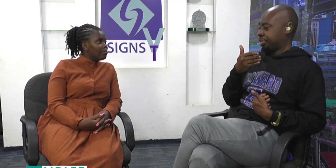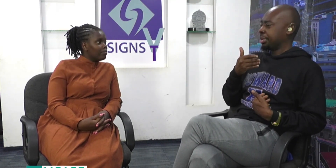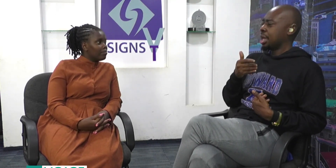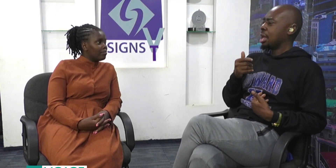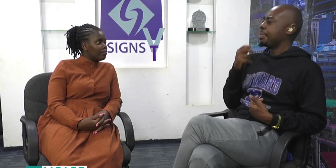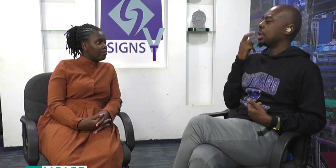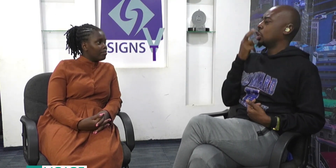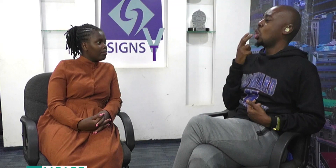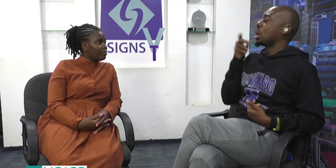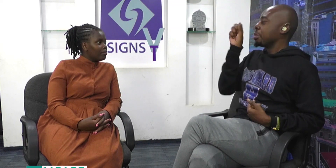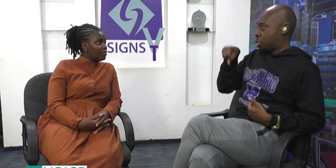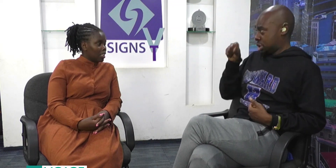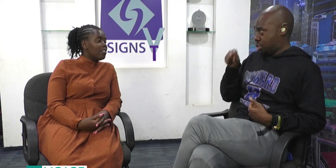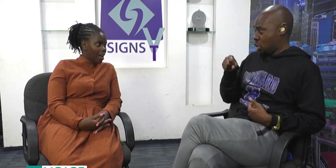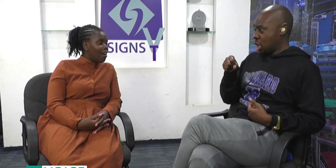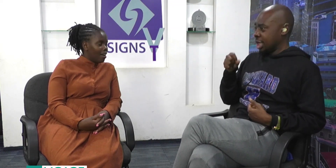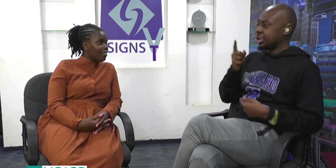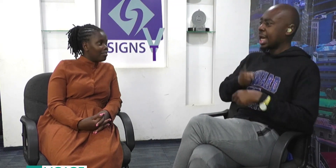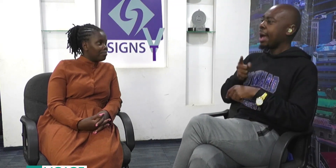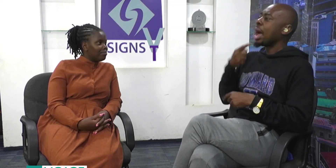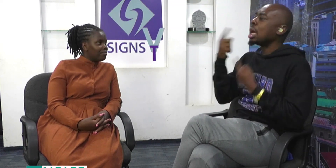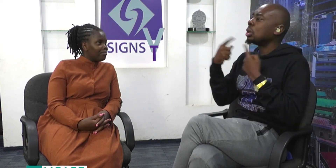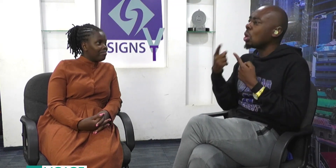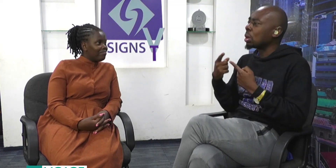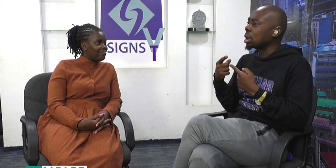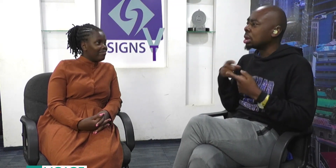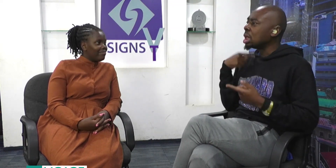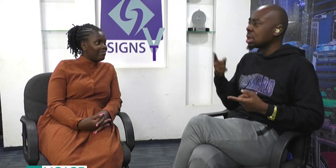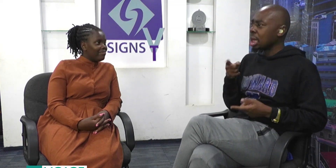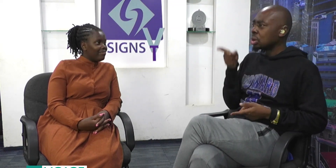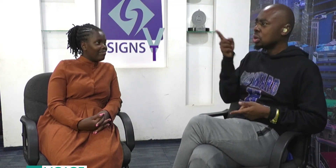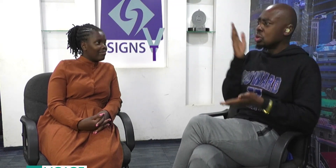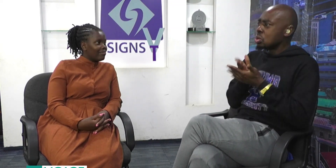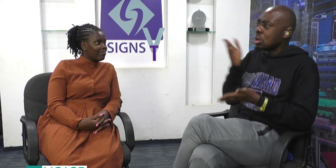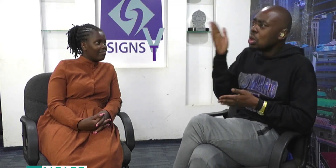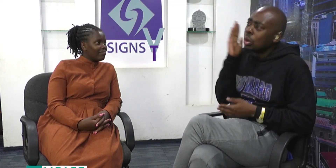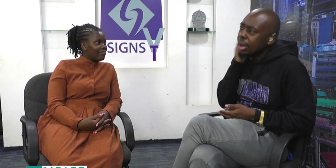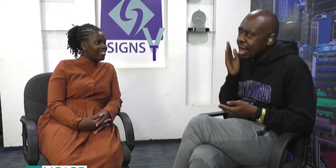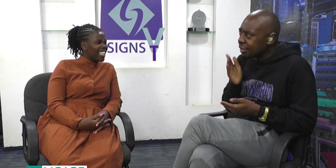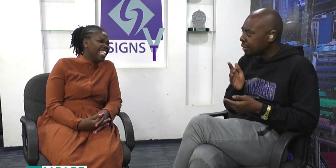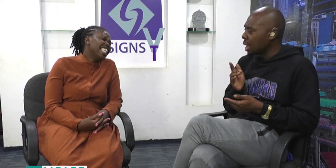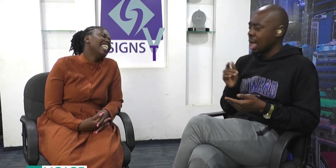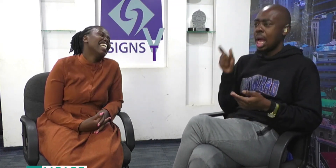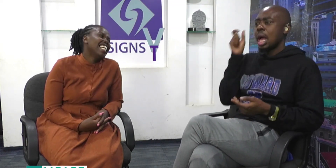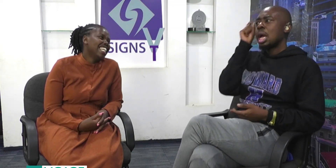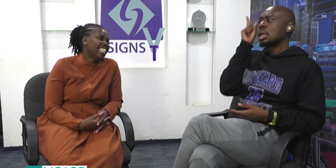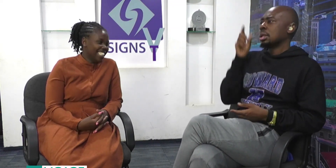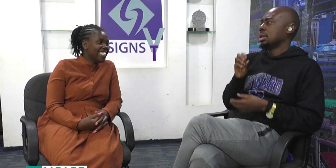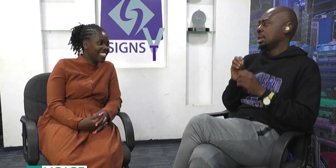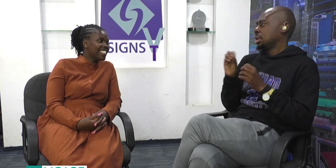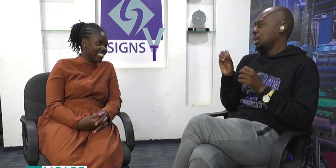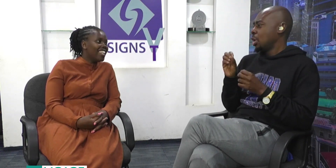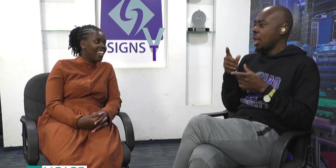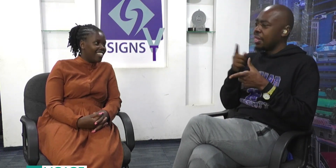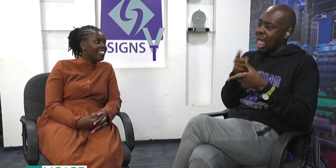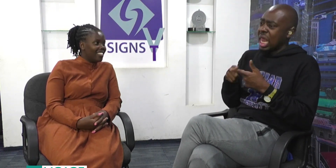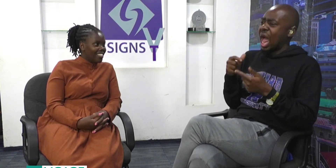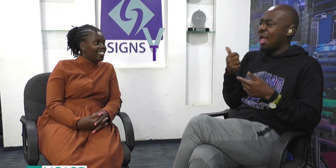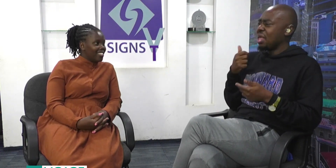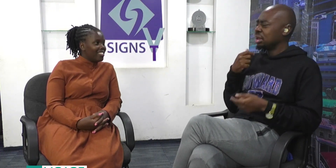when a person like me who is hard of hearing, sometimes I can voice, then they just don't understand that I was born